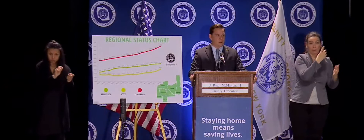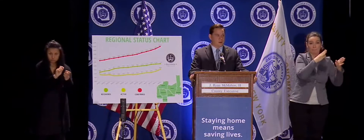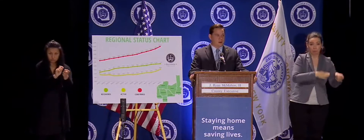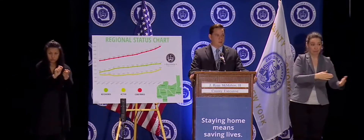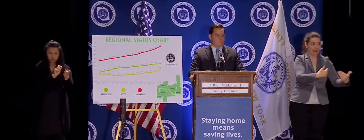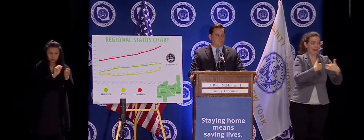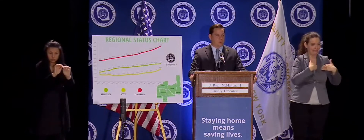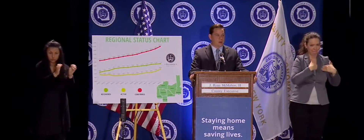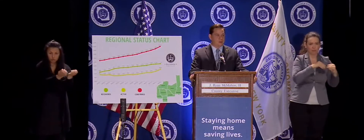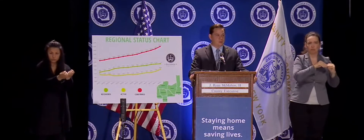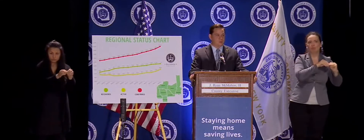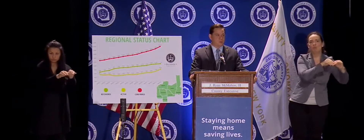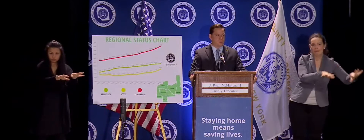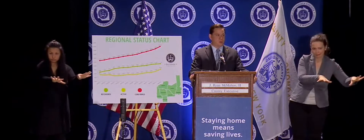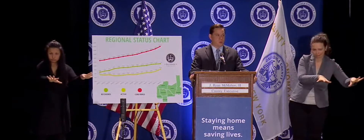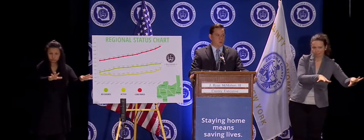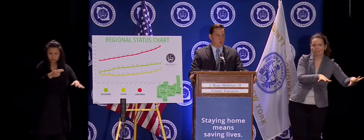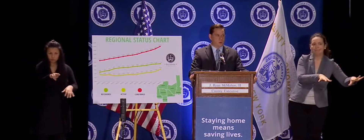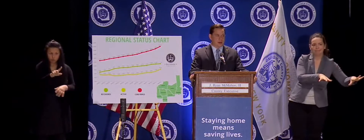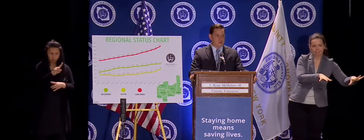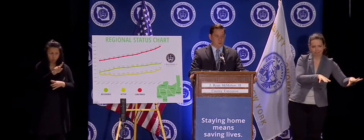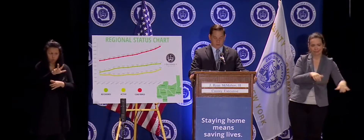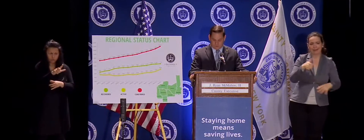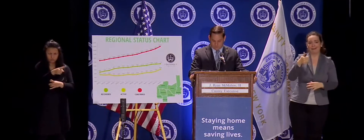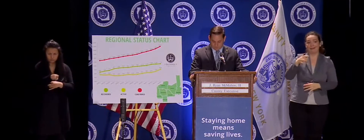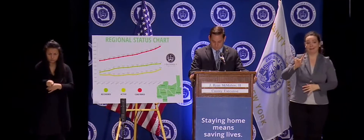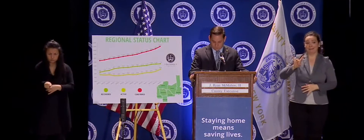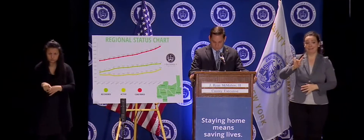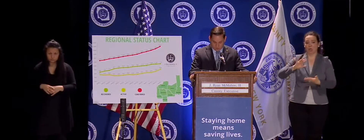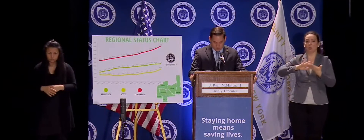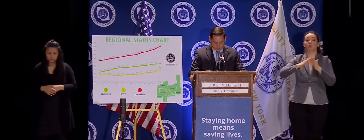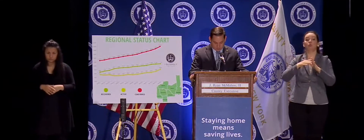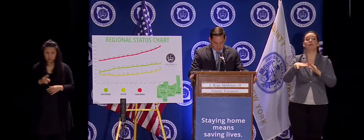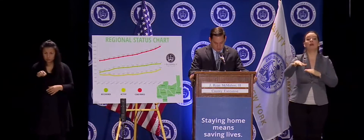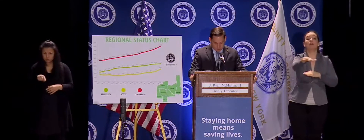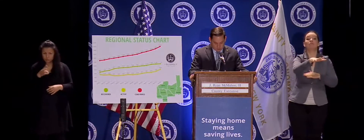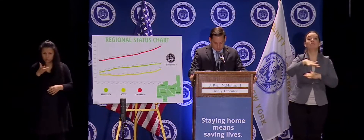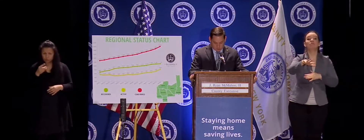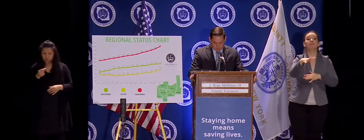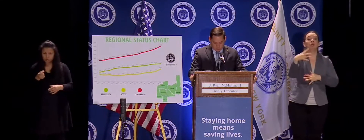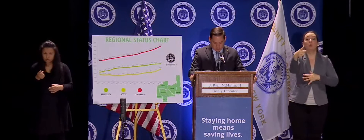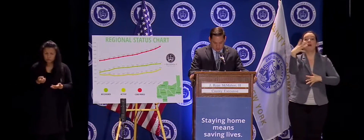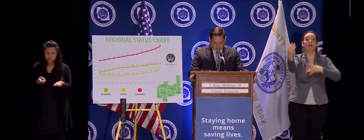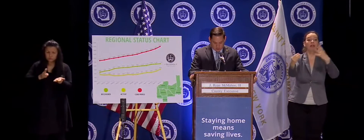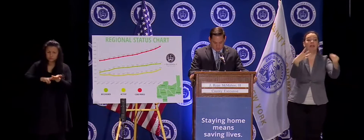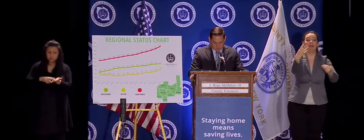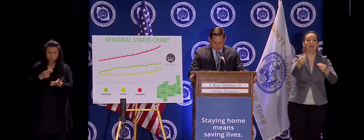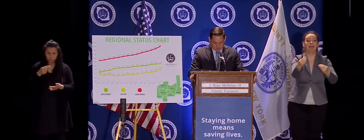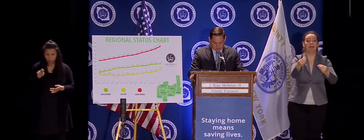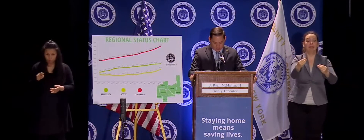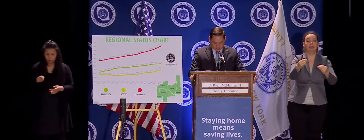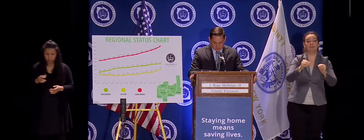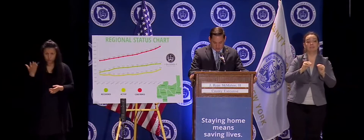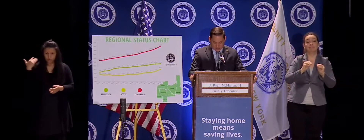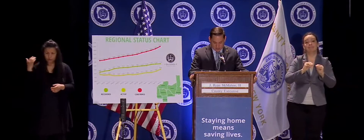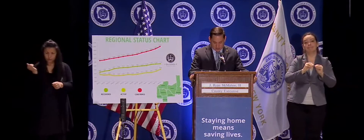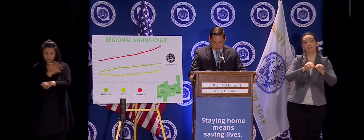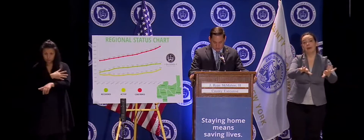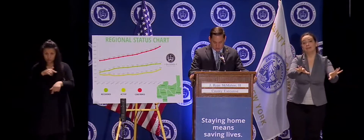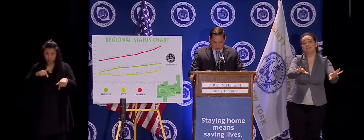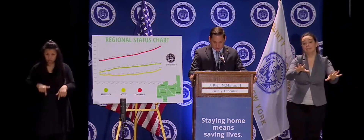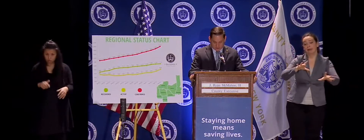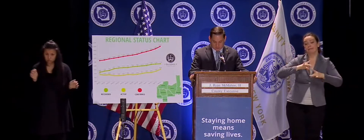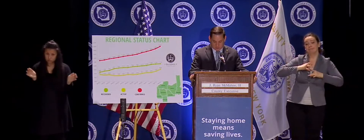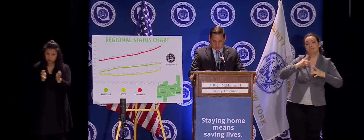but a little bit more than where we were last week. So of our total cases right